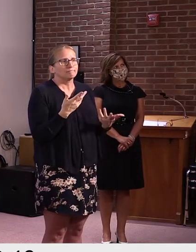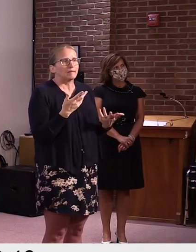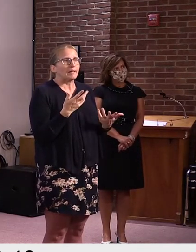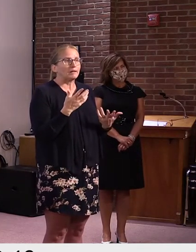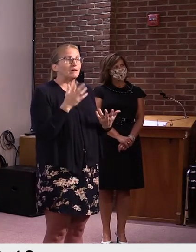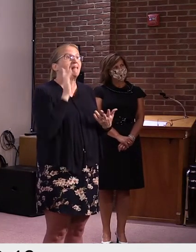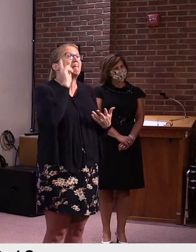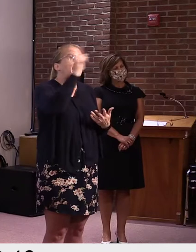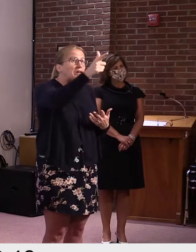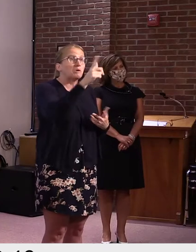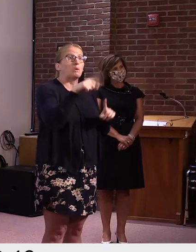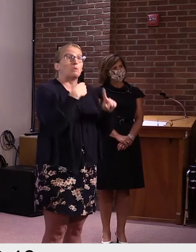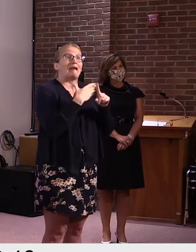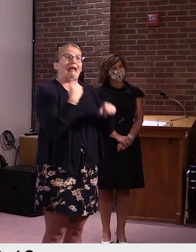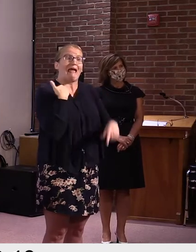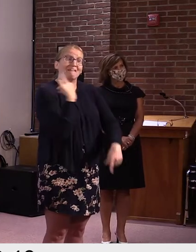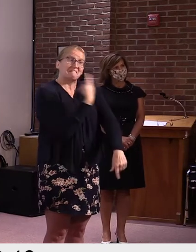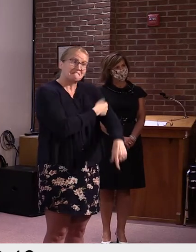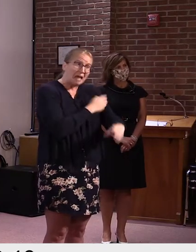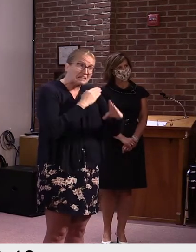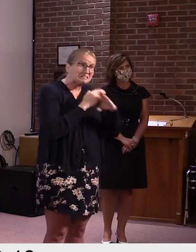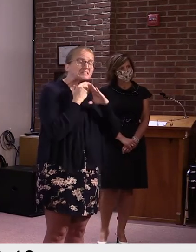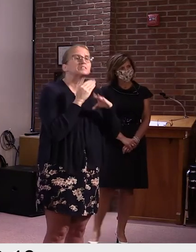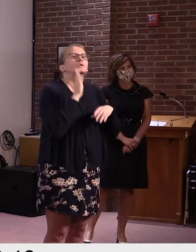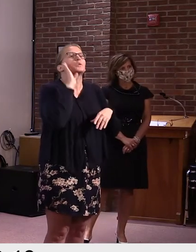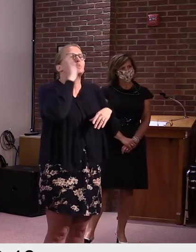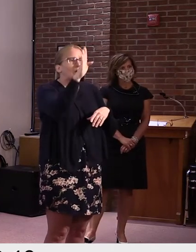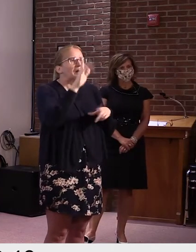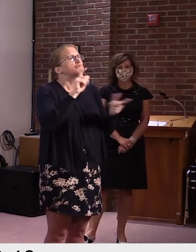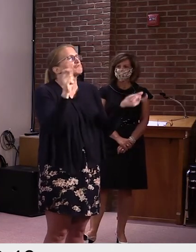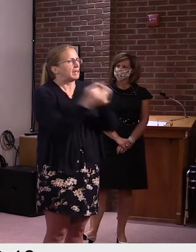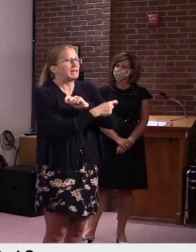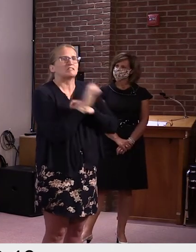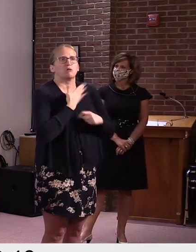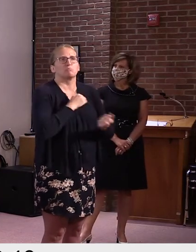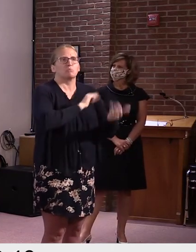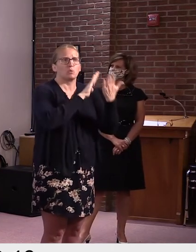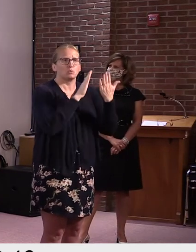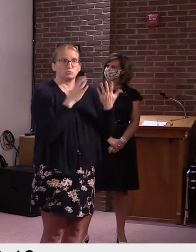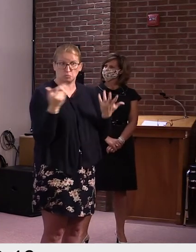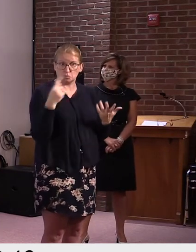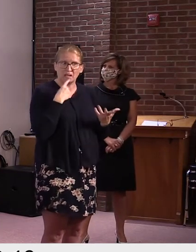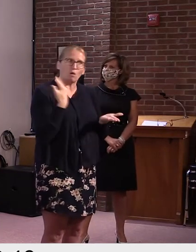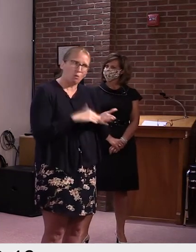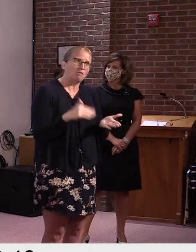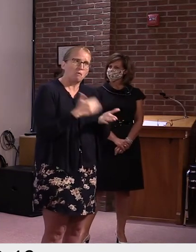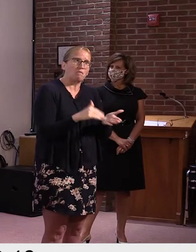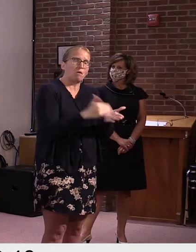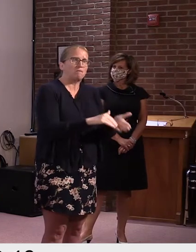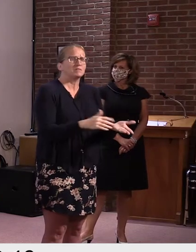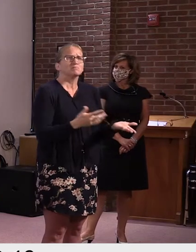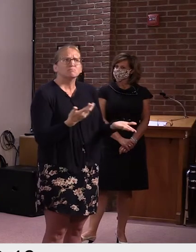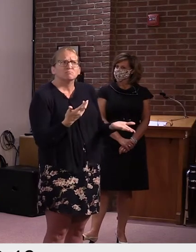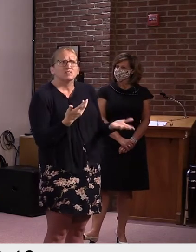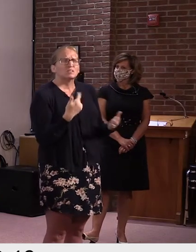a vaccine for COVID, and that makes me wonder, are there plans